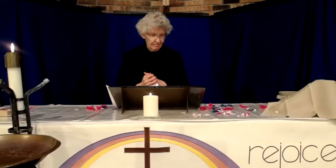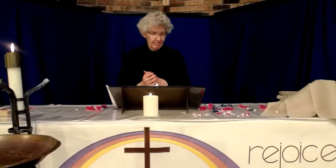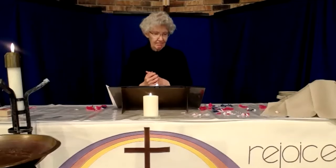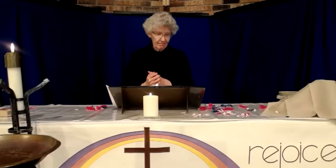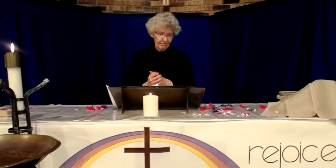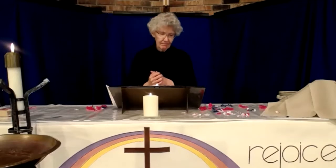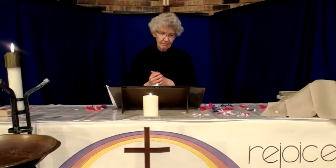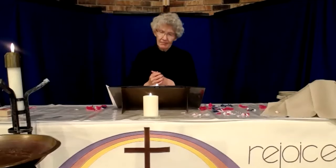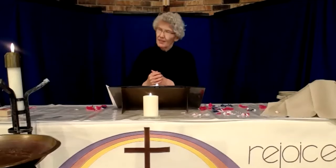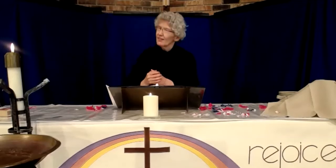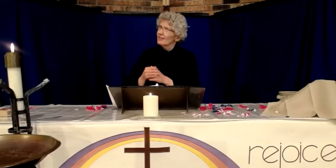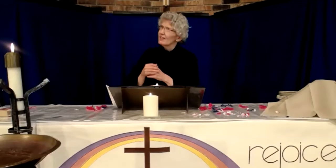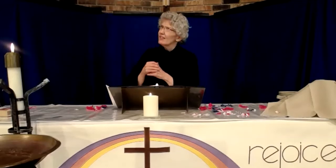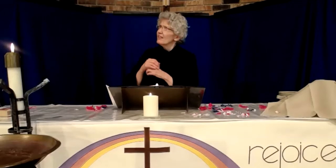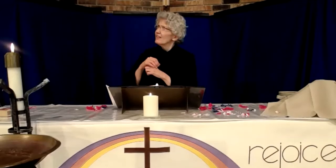A reading from Psalm 16.